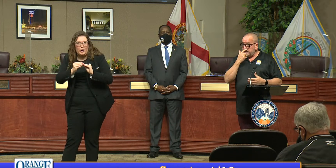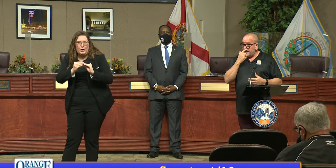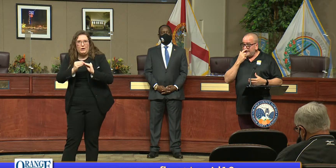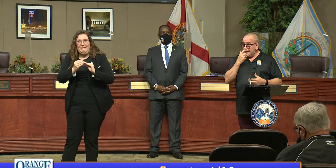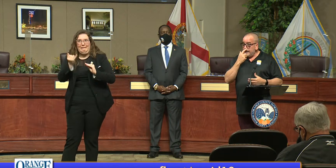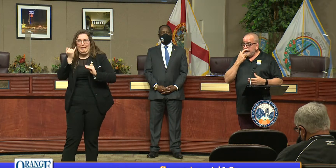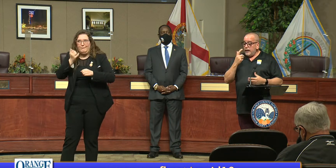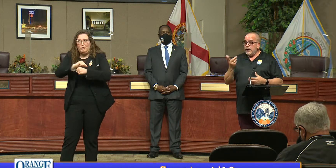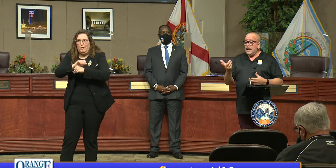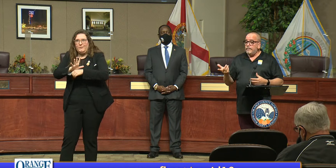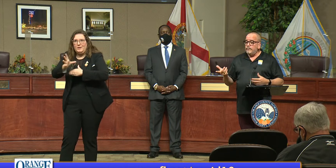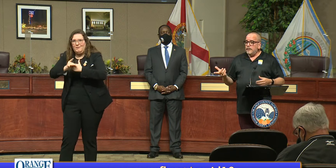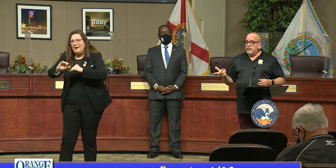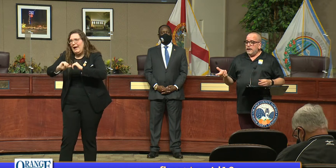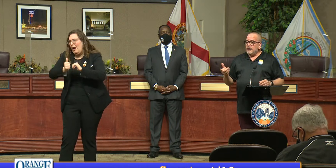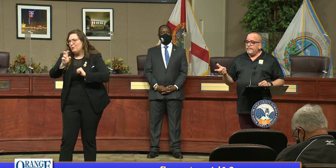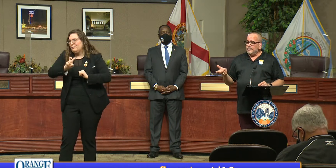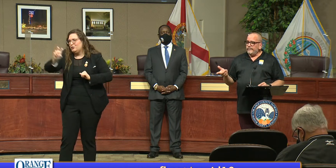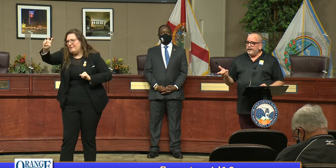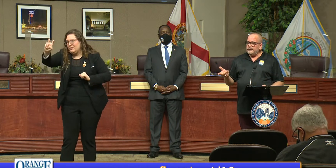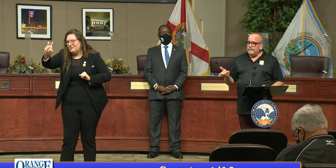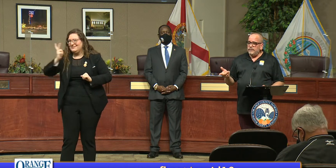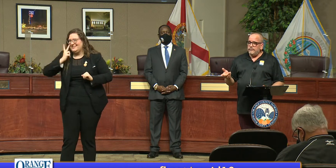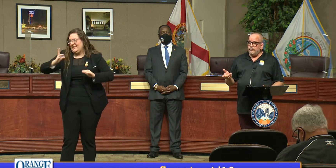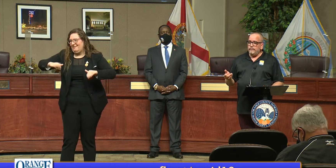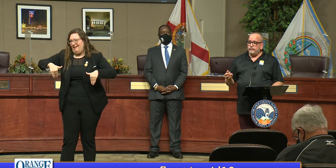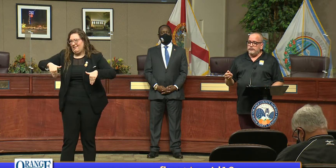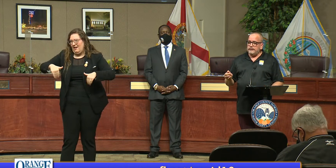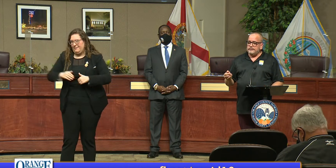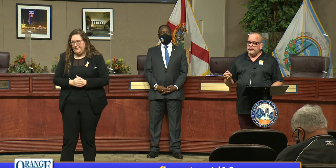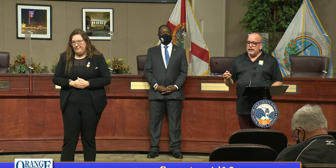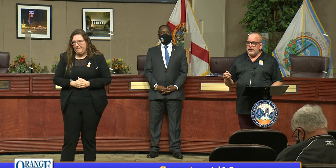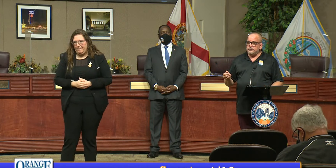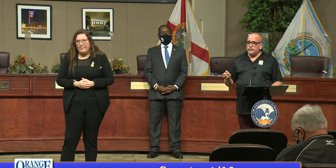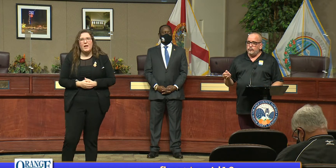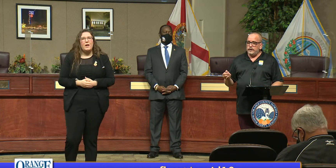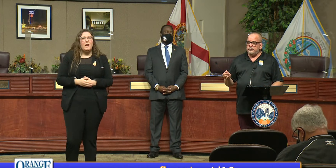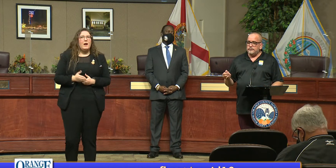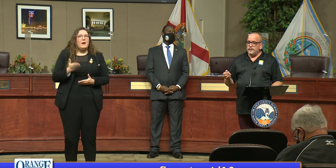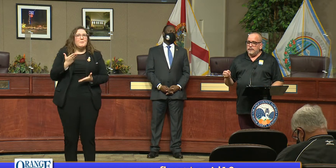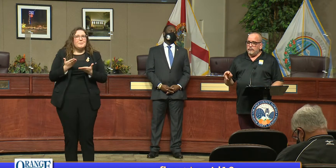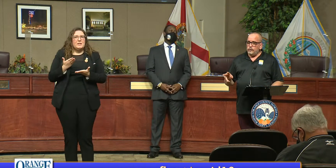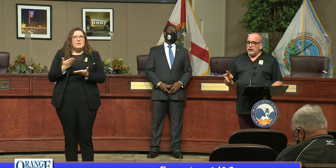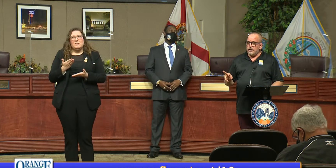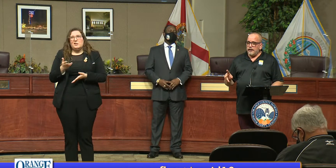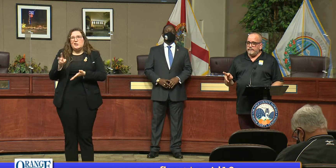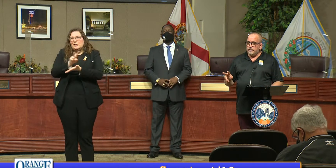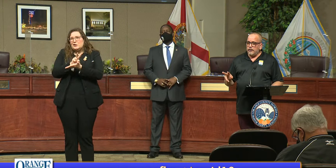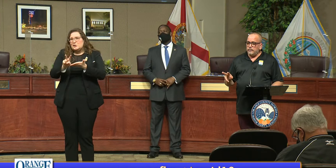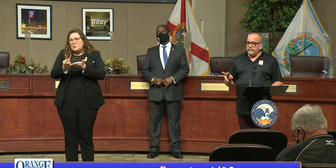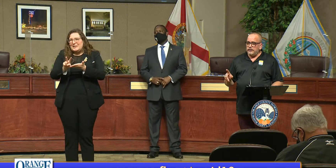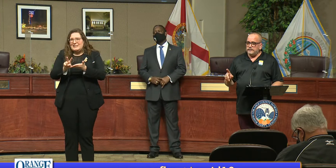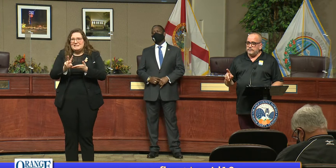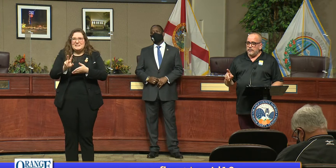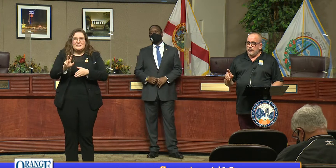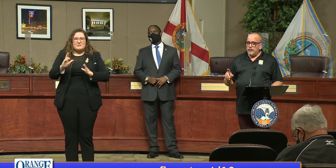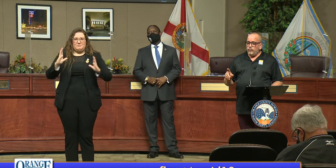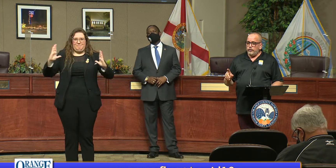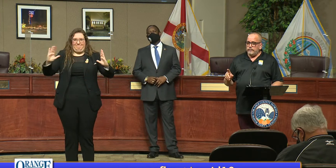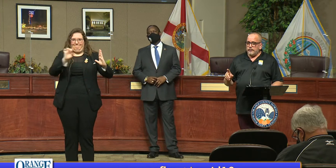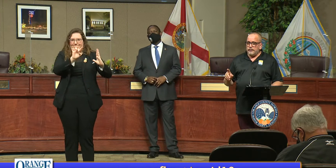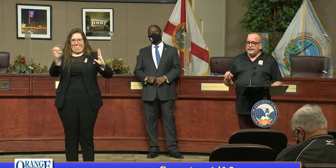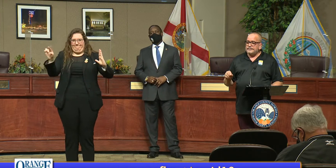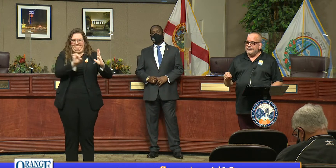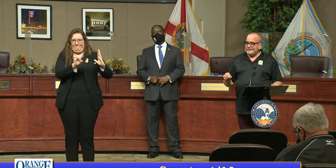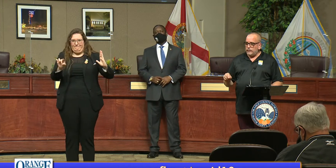start declining. A couple of days, maybe 3 or 4 days in the last 2 weeks, we have a couple of days